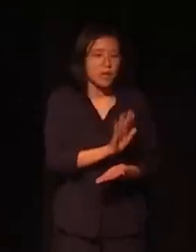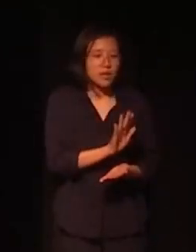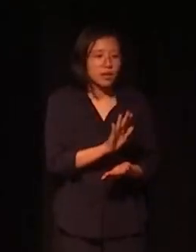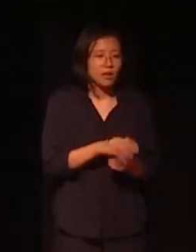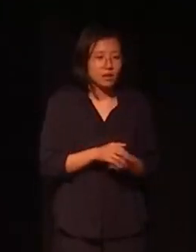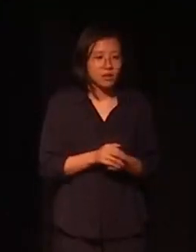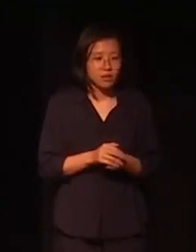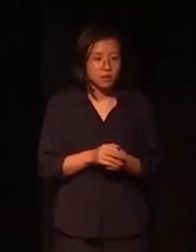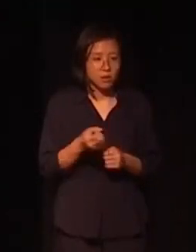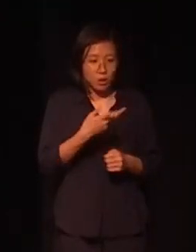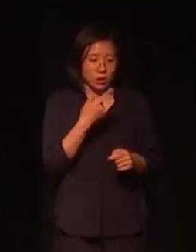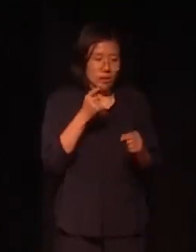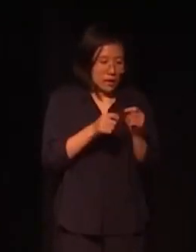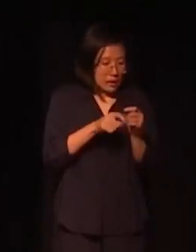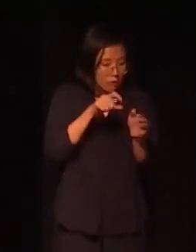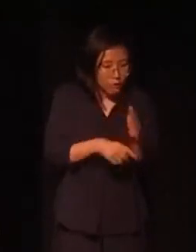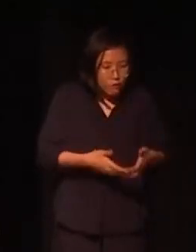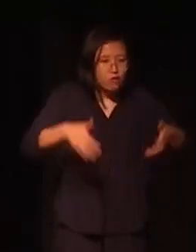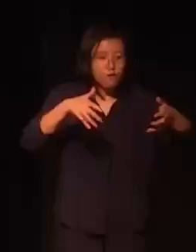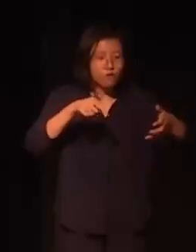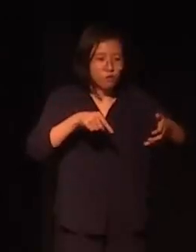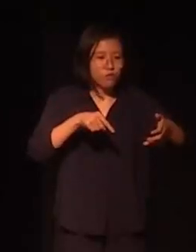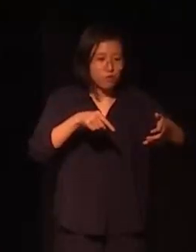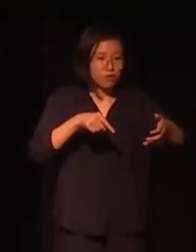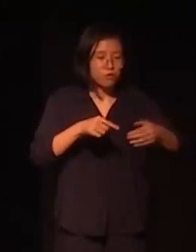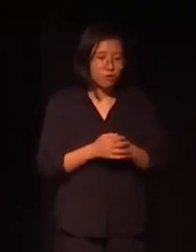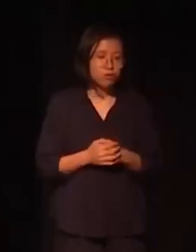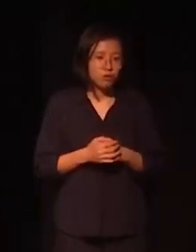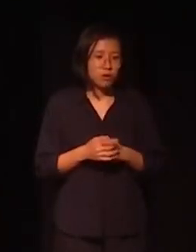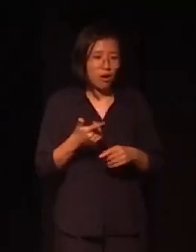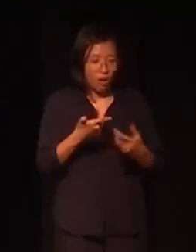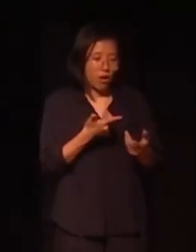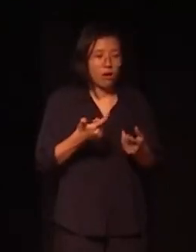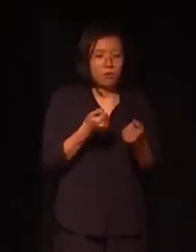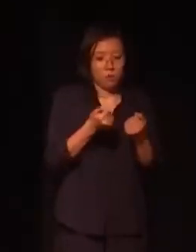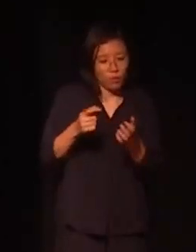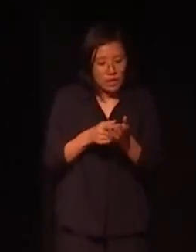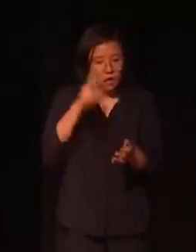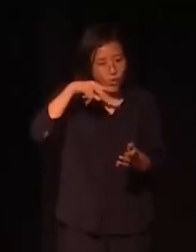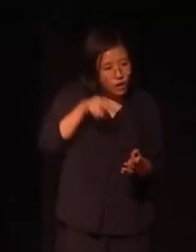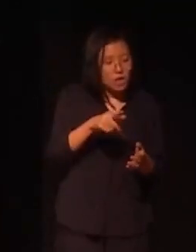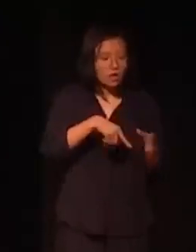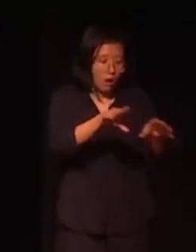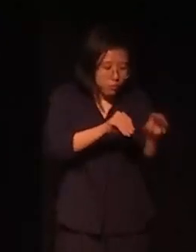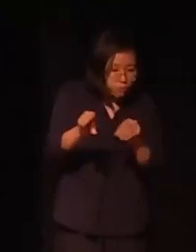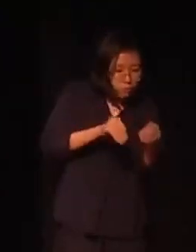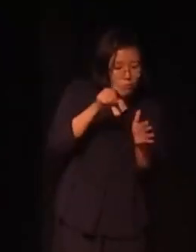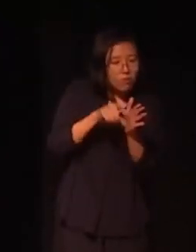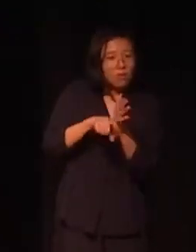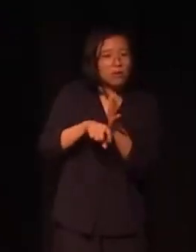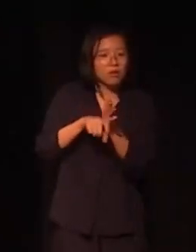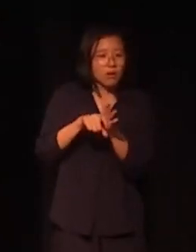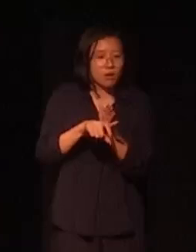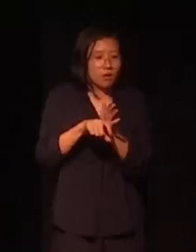call corpus in our system, so that we have the general terms to use, we have the terminology, the food and drinks to